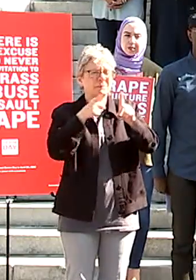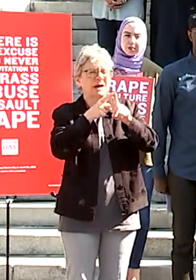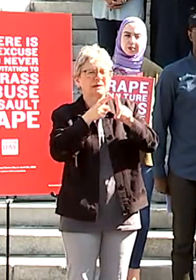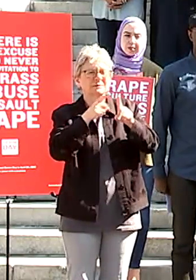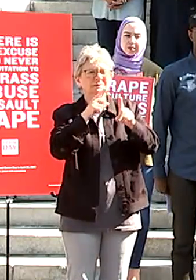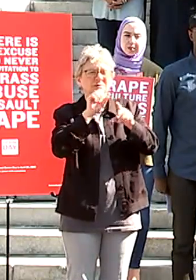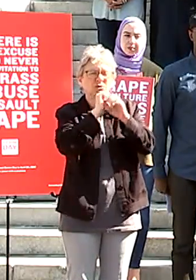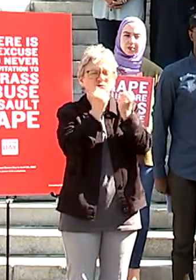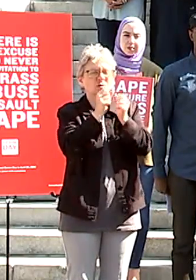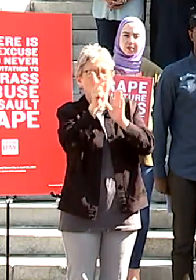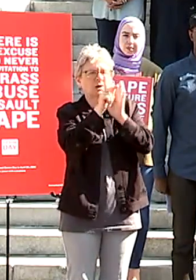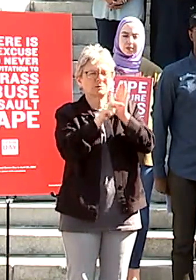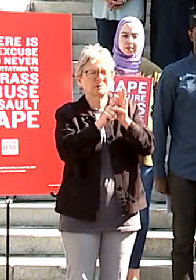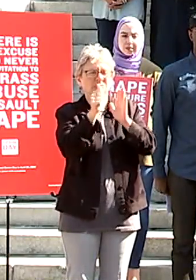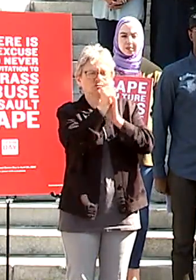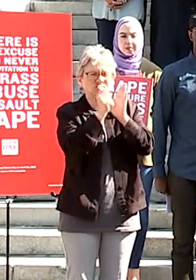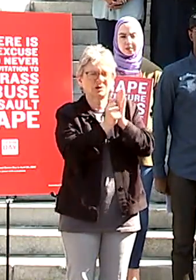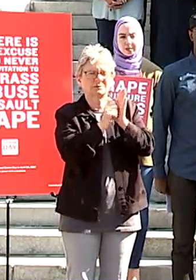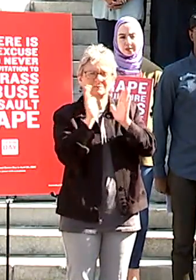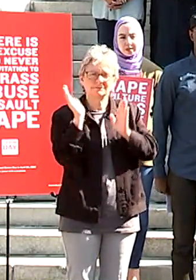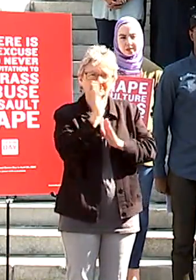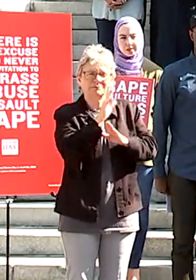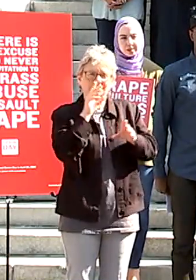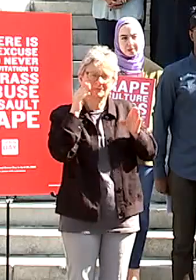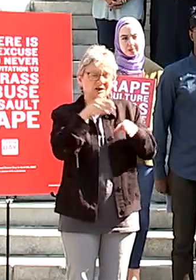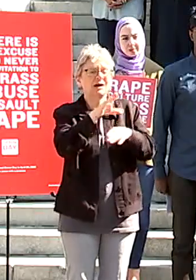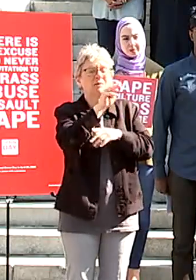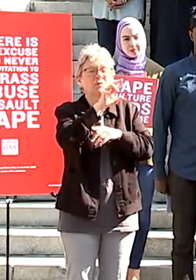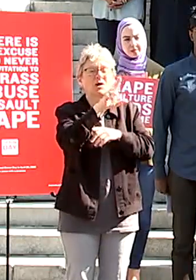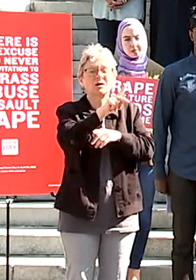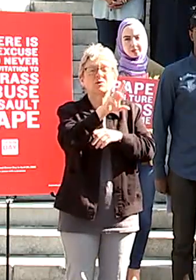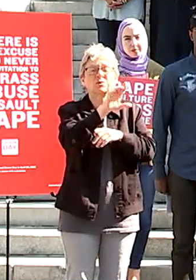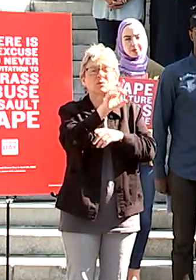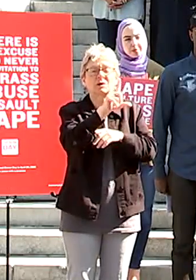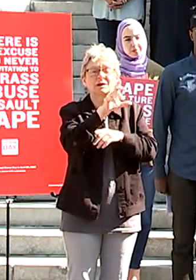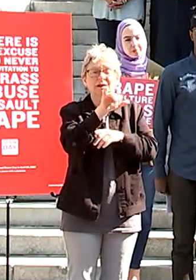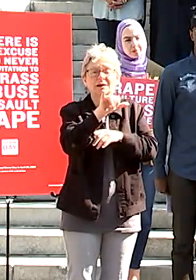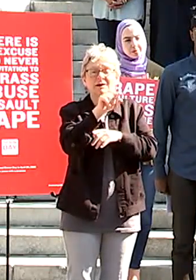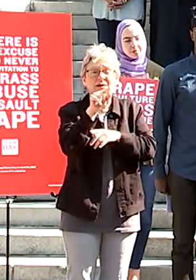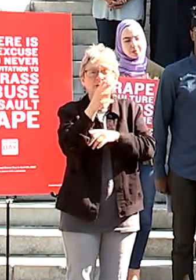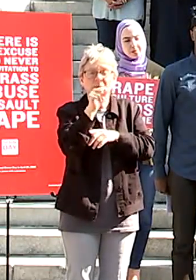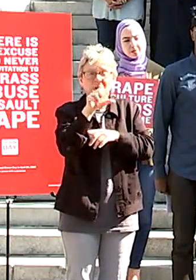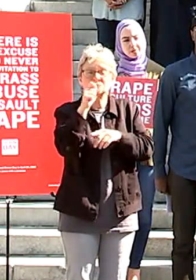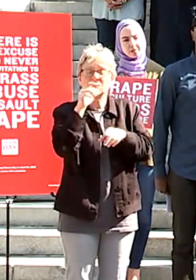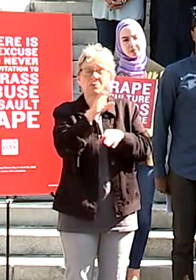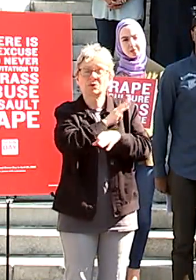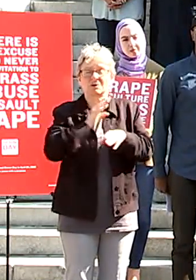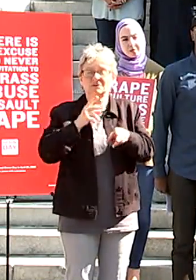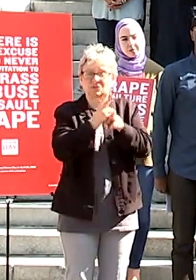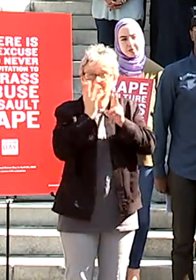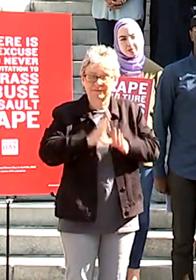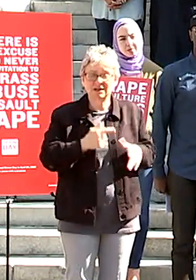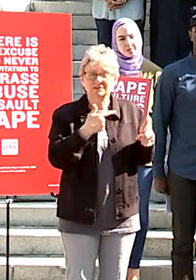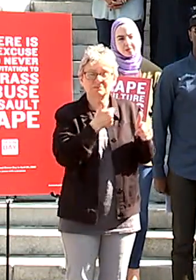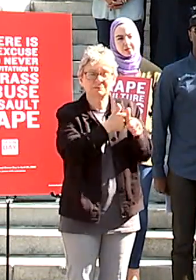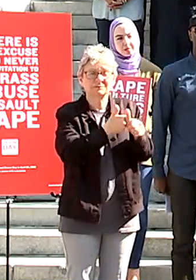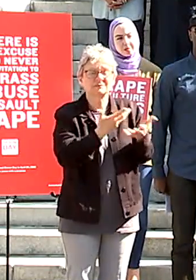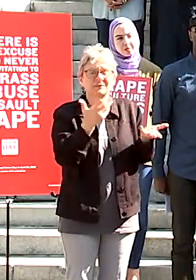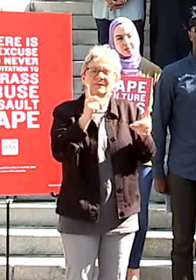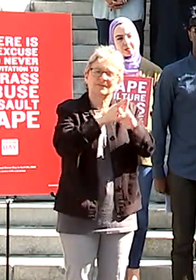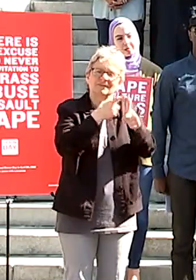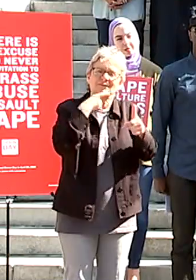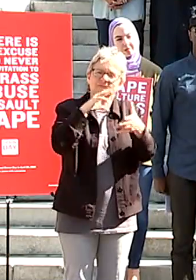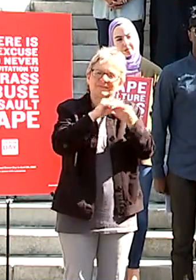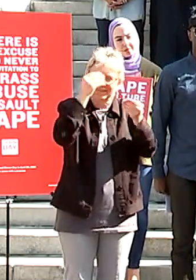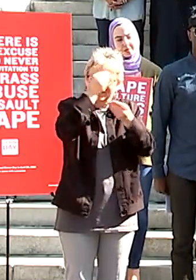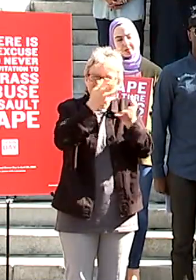social policy agenda. And Mark Ridley Thomas, who is on the Board of Supervisors, has, first of all, I want to tell